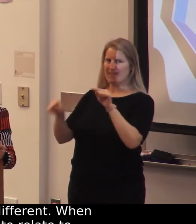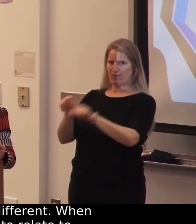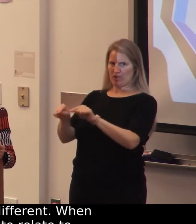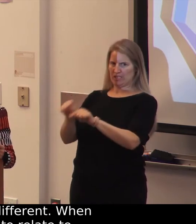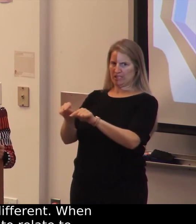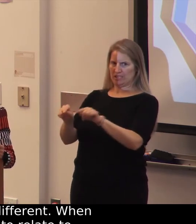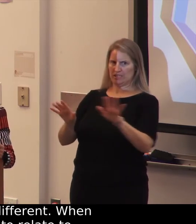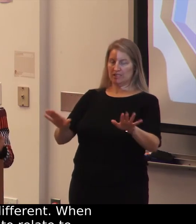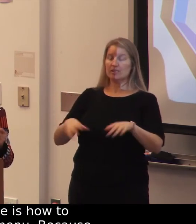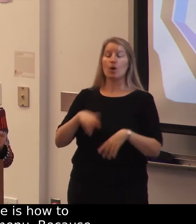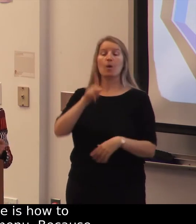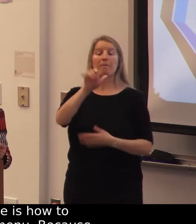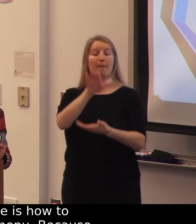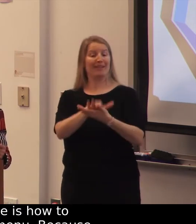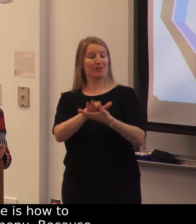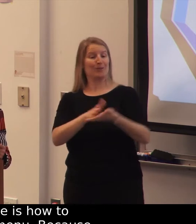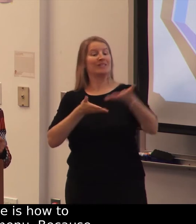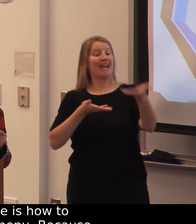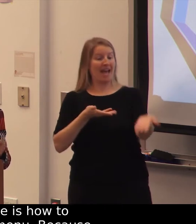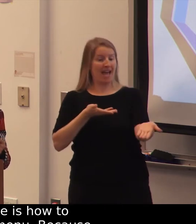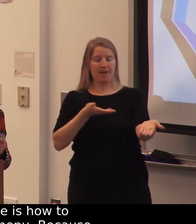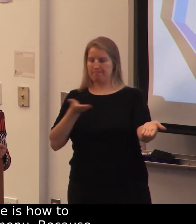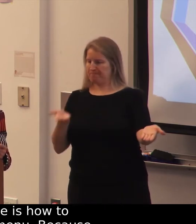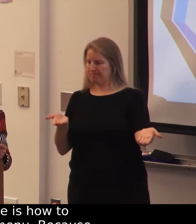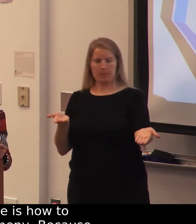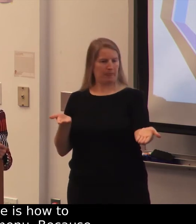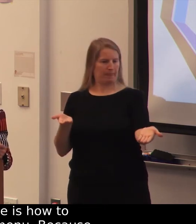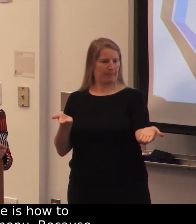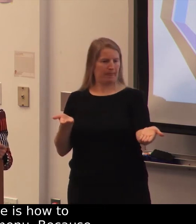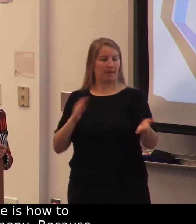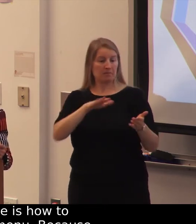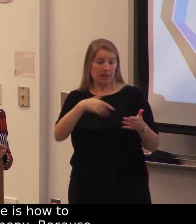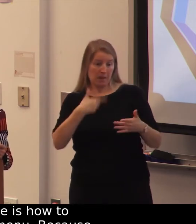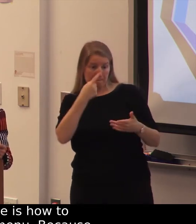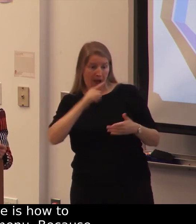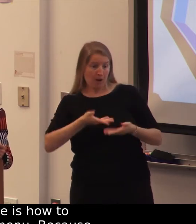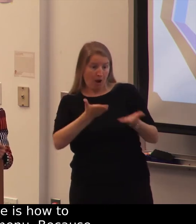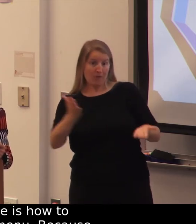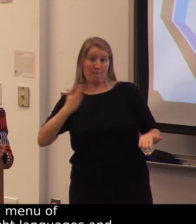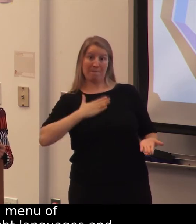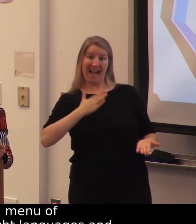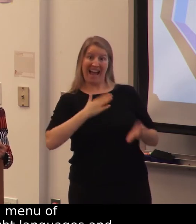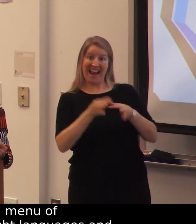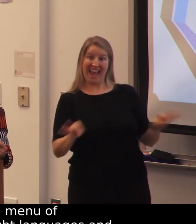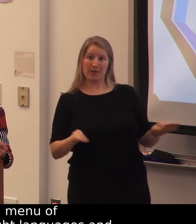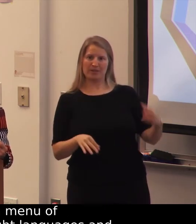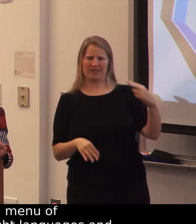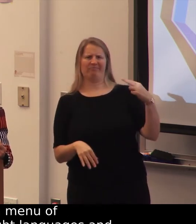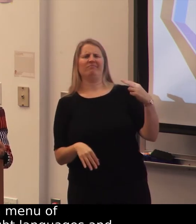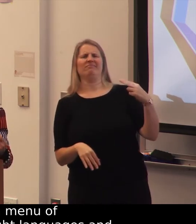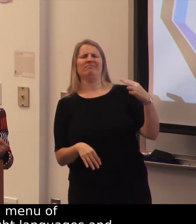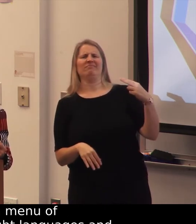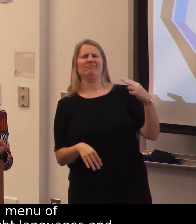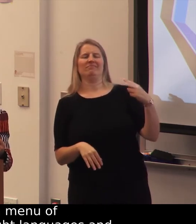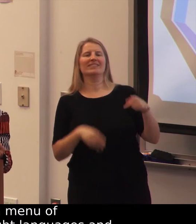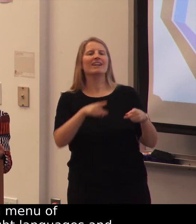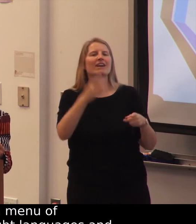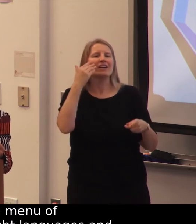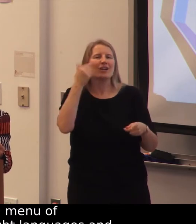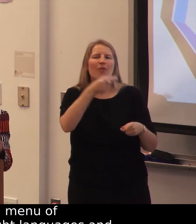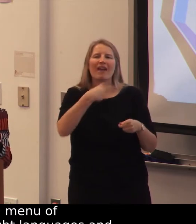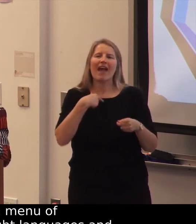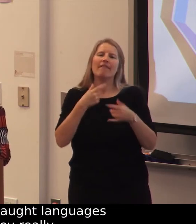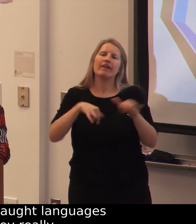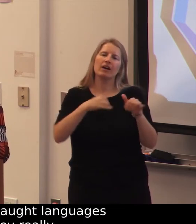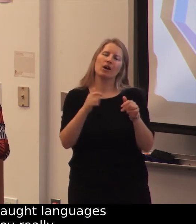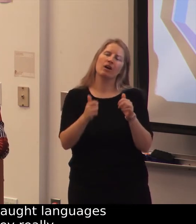relate to the public schools, the challenge is how to get on the menu, right? Because, you know, public schools have a menu of commonly taught